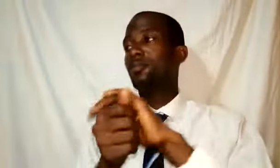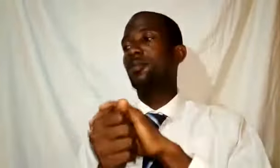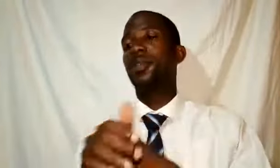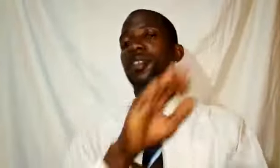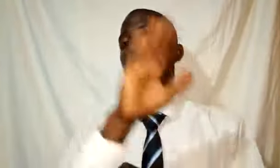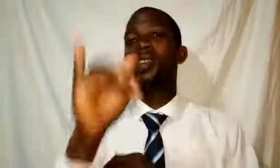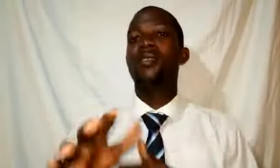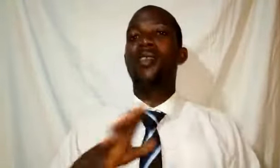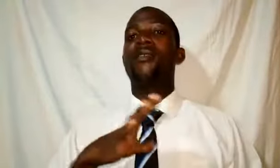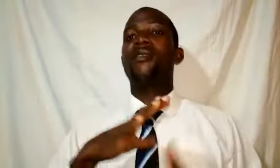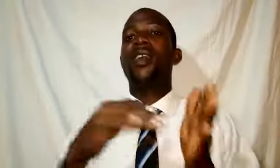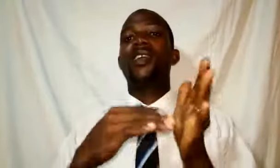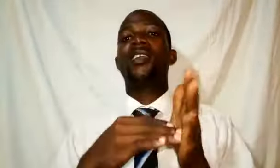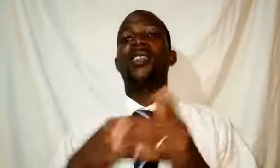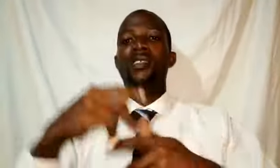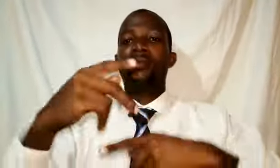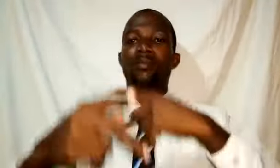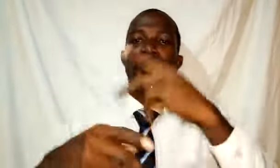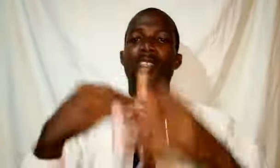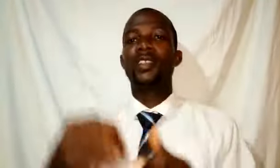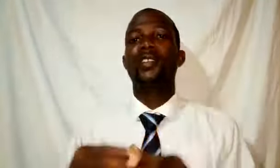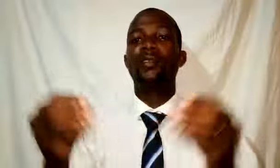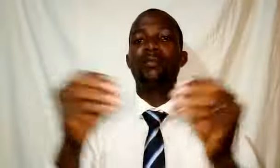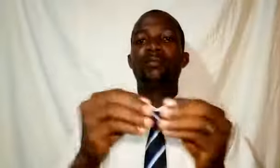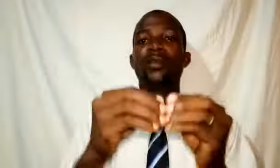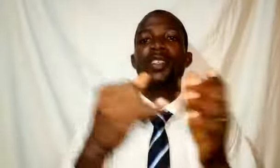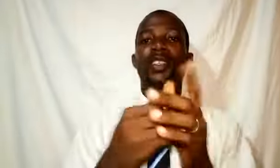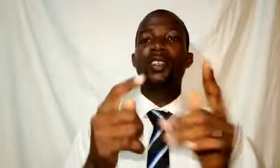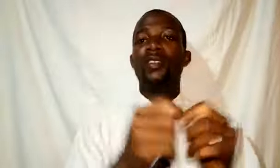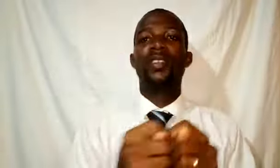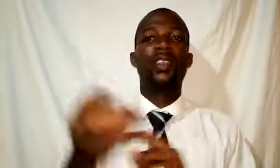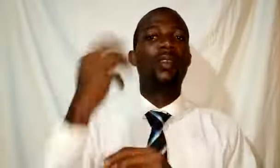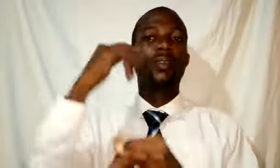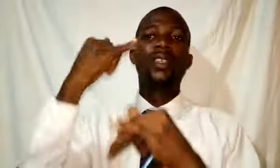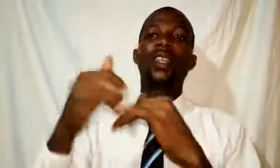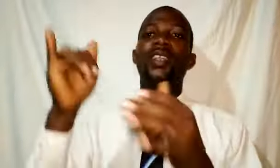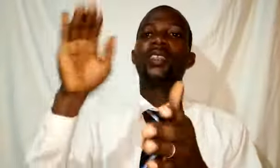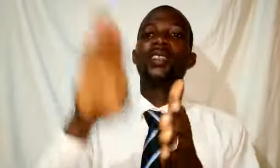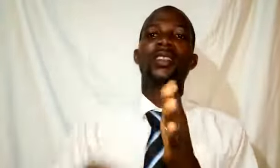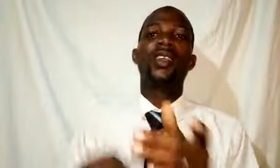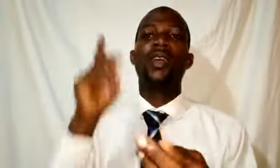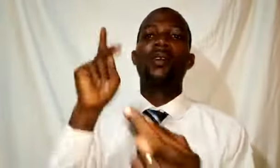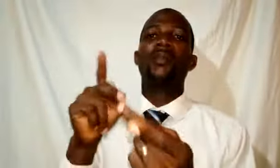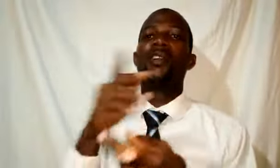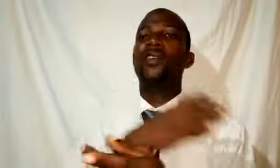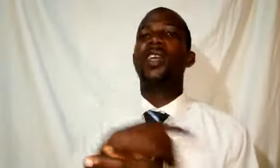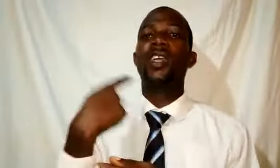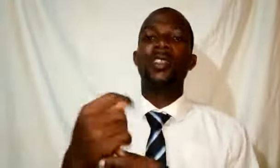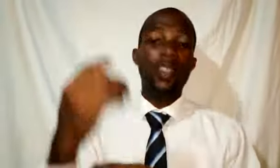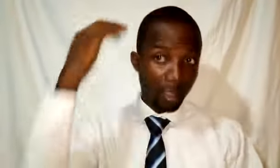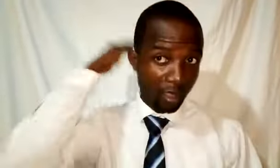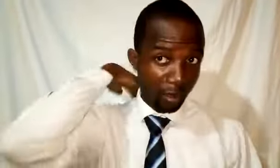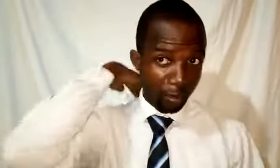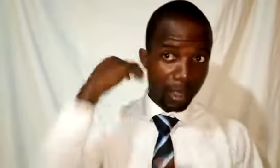putting the pieces together was less than perfect, and his shell became rough. This is